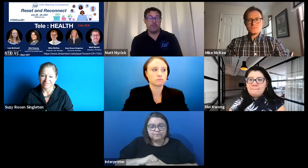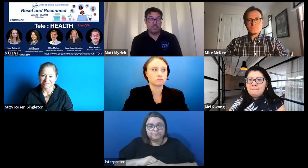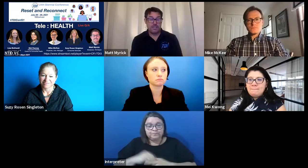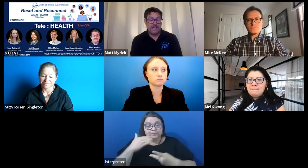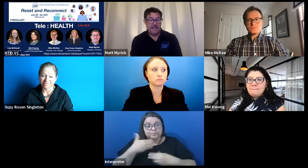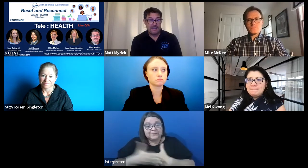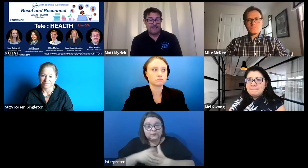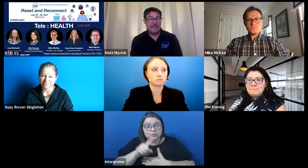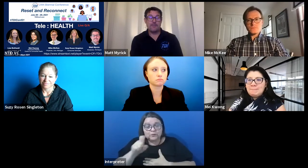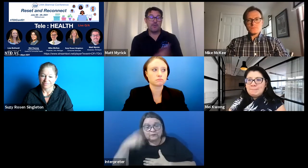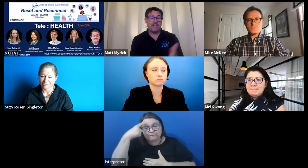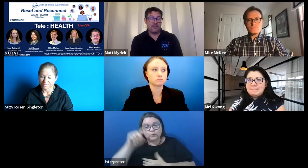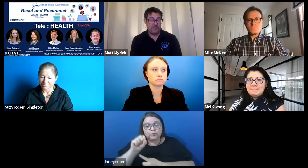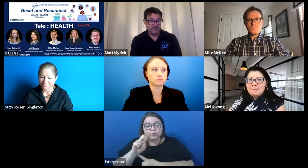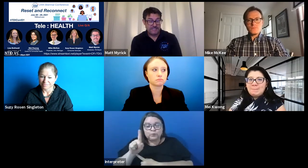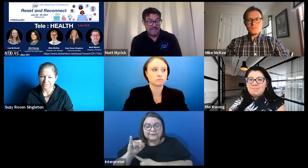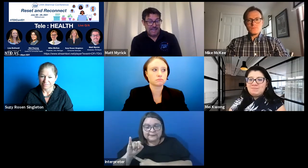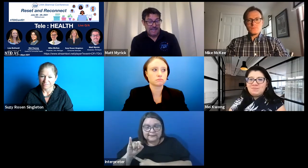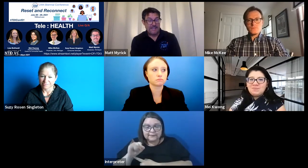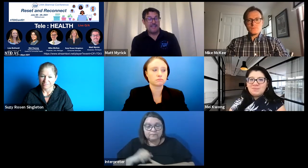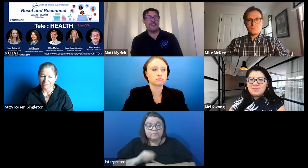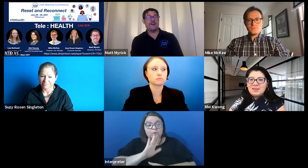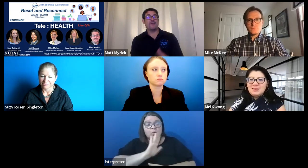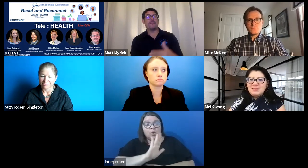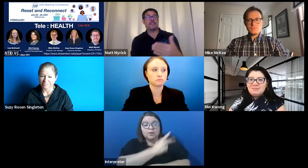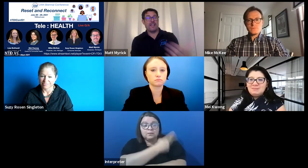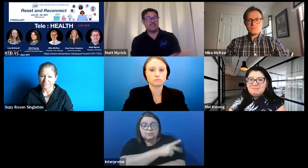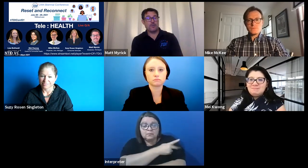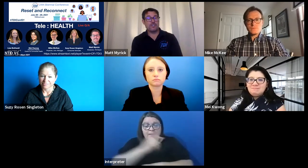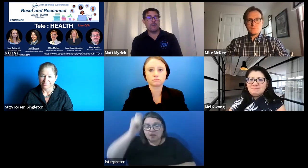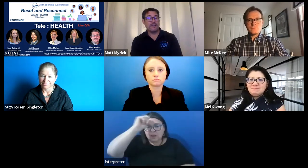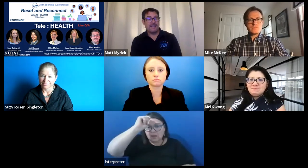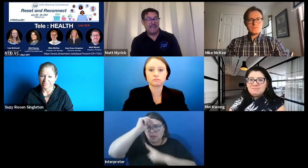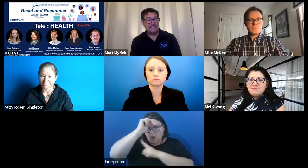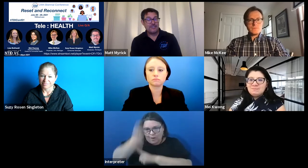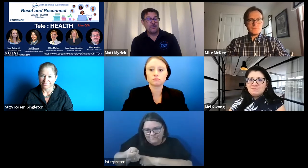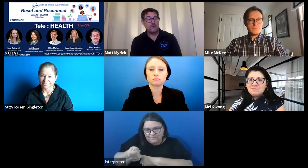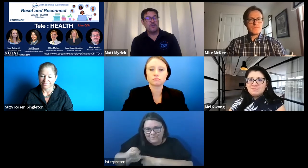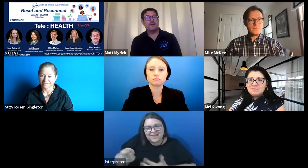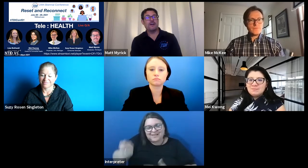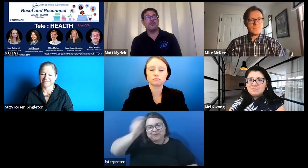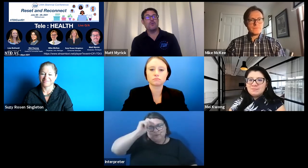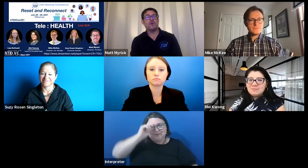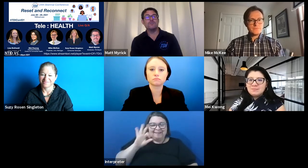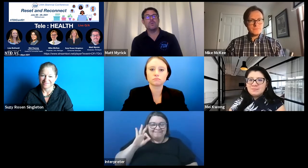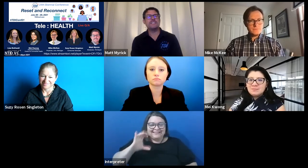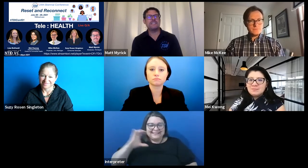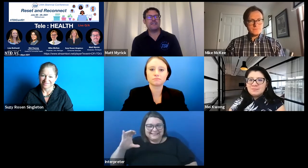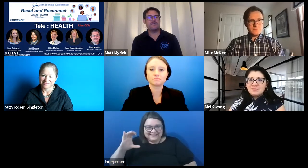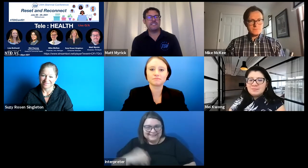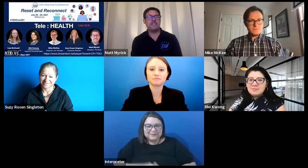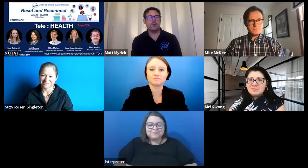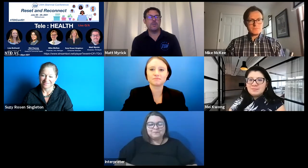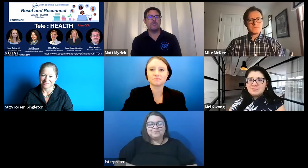your patient hat and put on your FCC hat. The last question I wanted to ask you was, what is